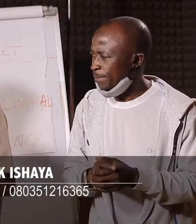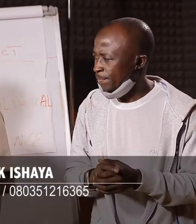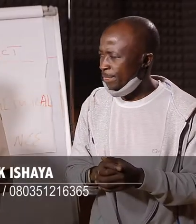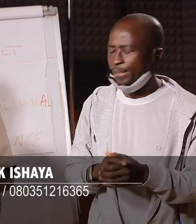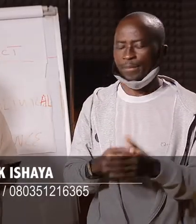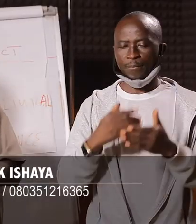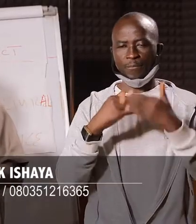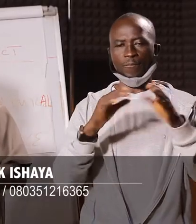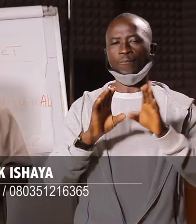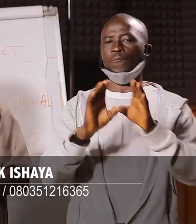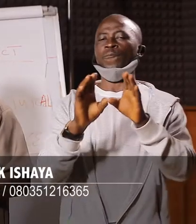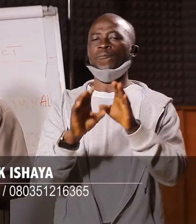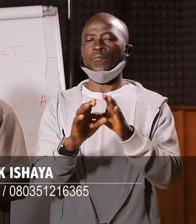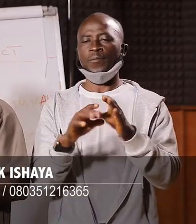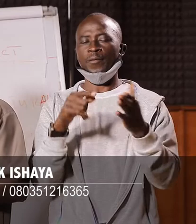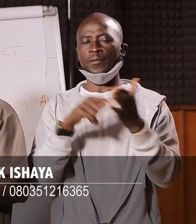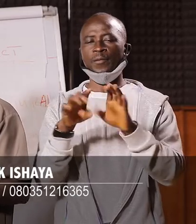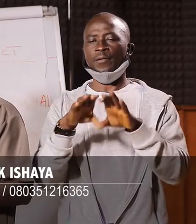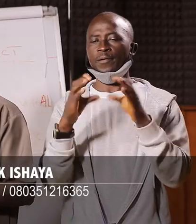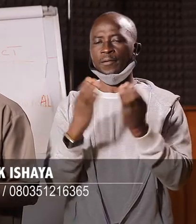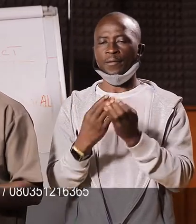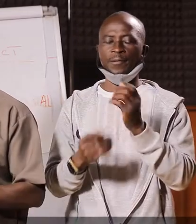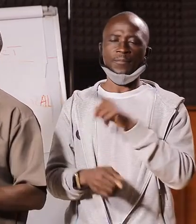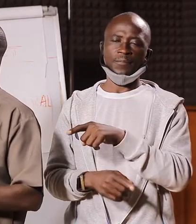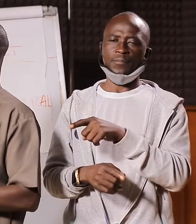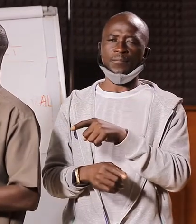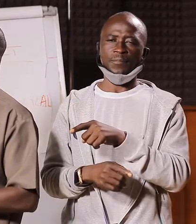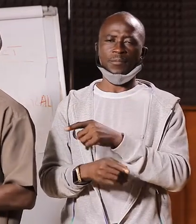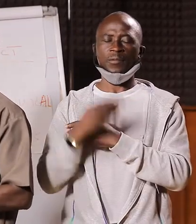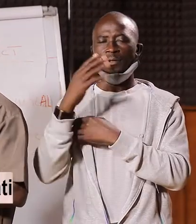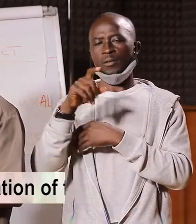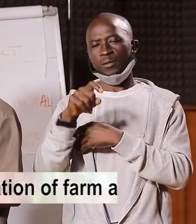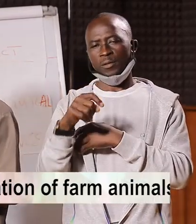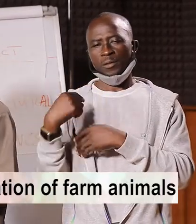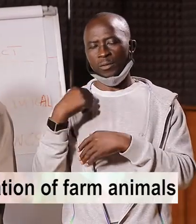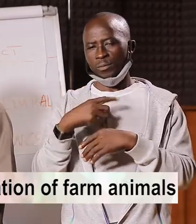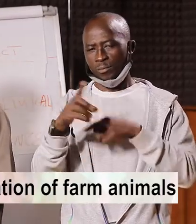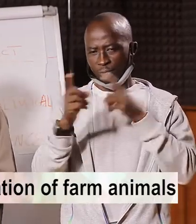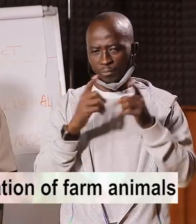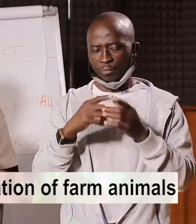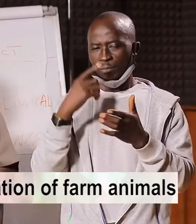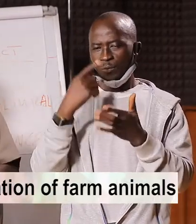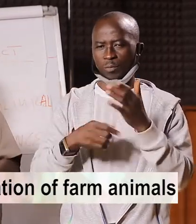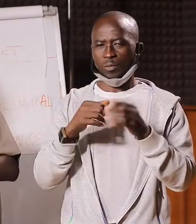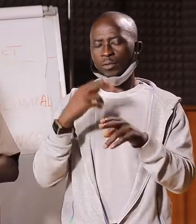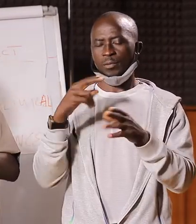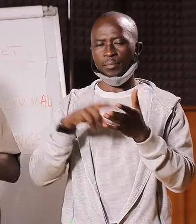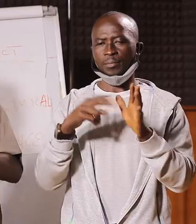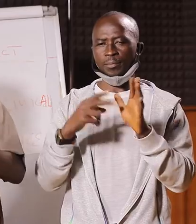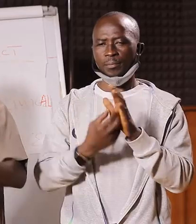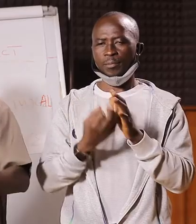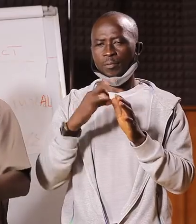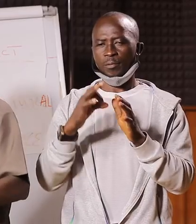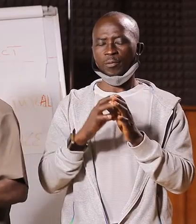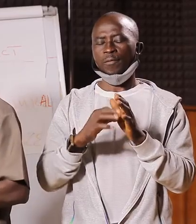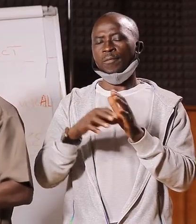But before we go into this classification proper, there is a need we define what is meant by